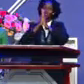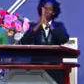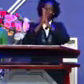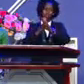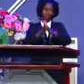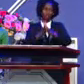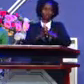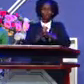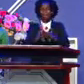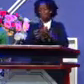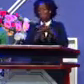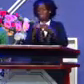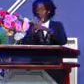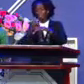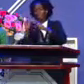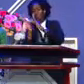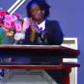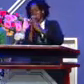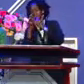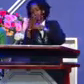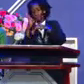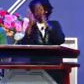prayer.